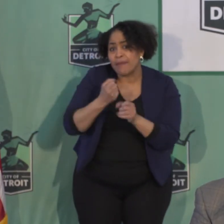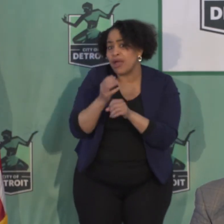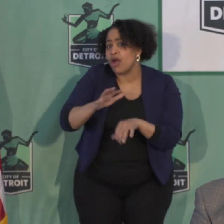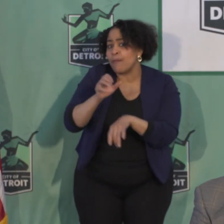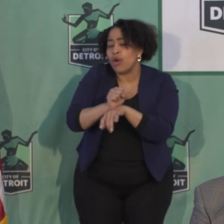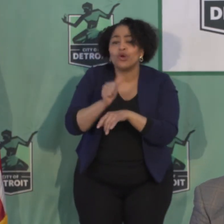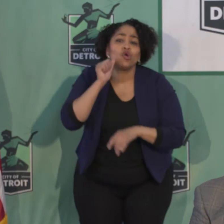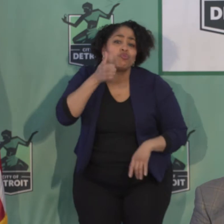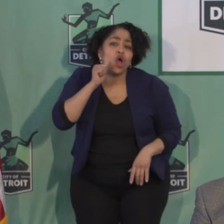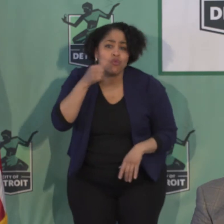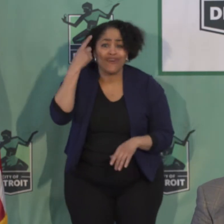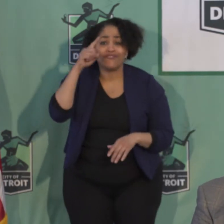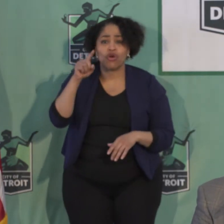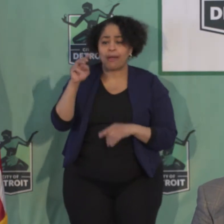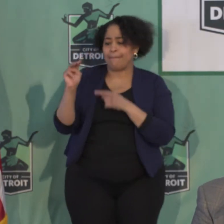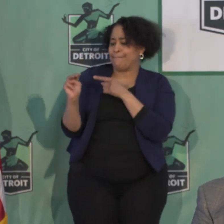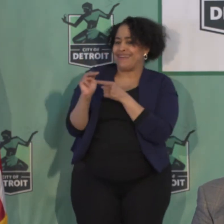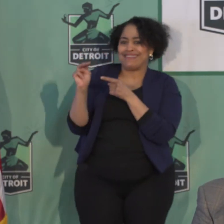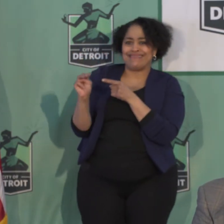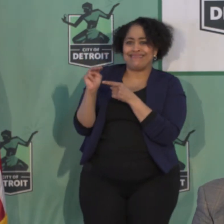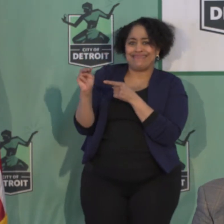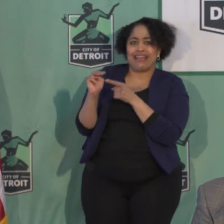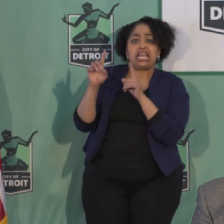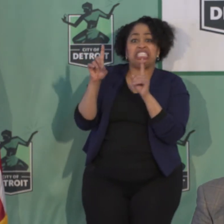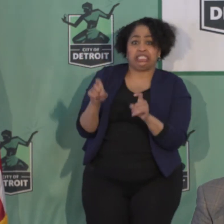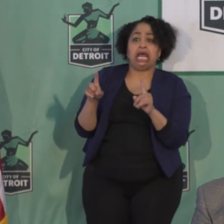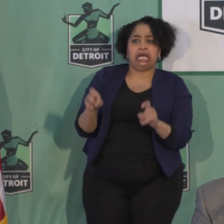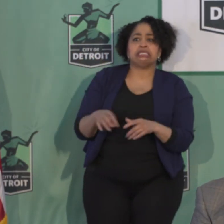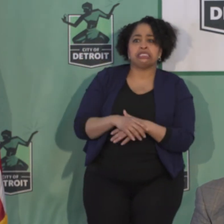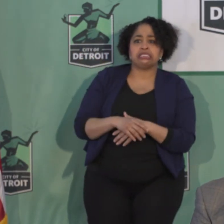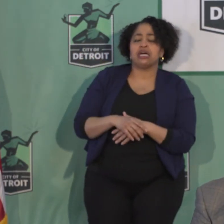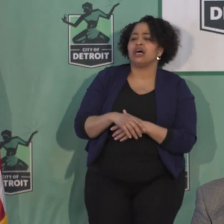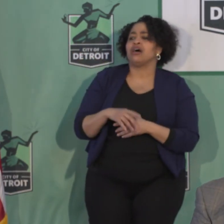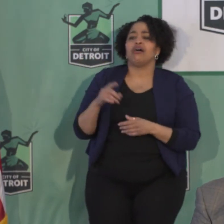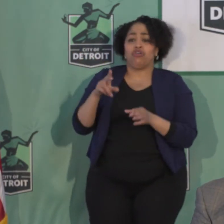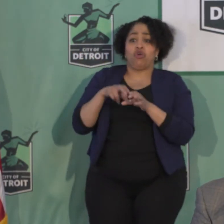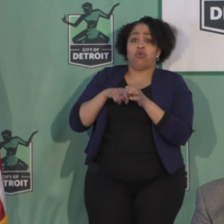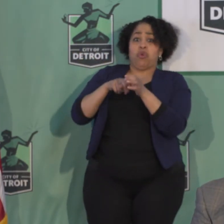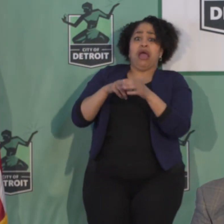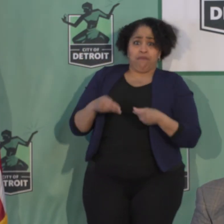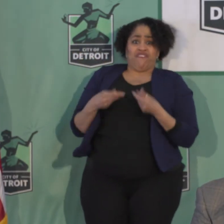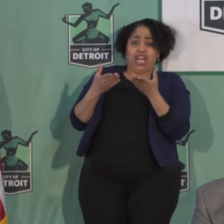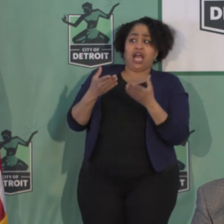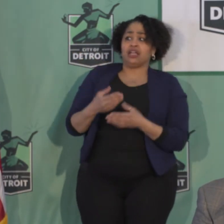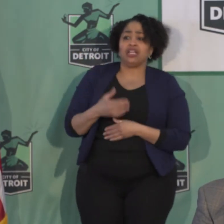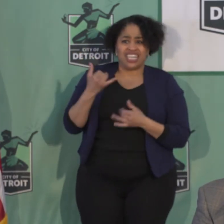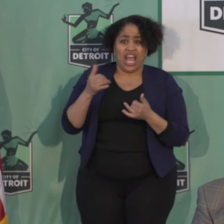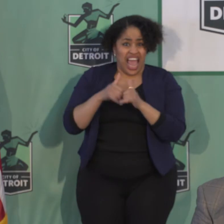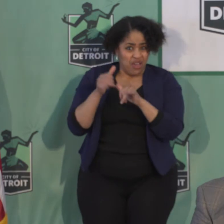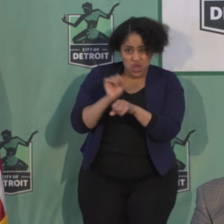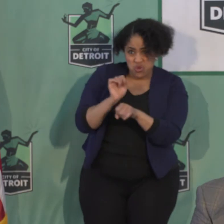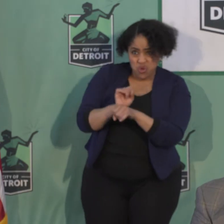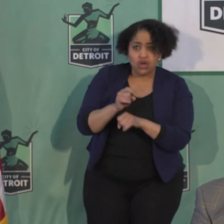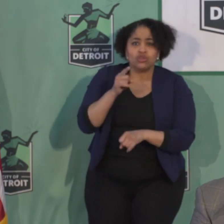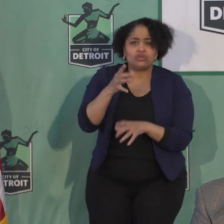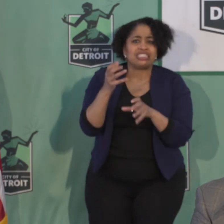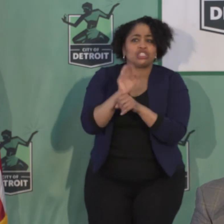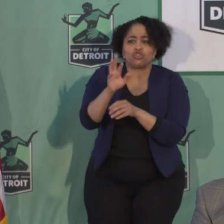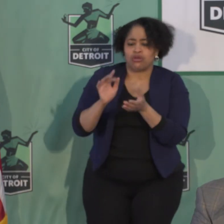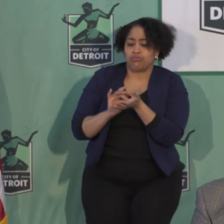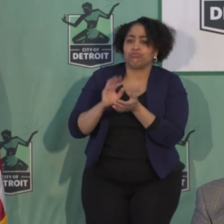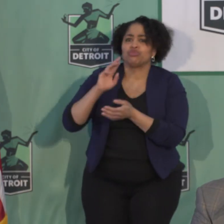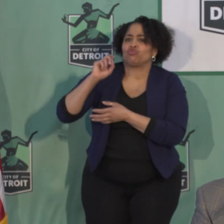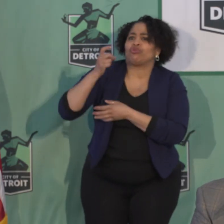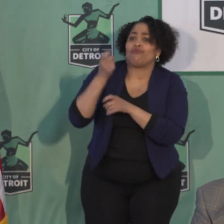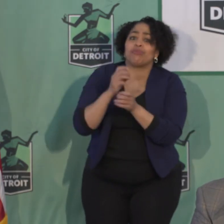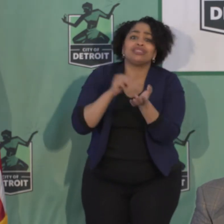tomorrow for a Monday test where the ride will be provided. And so here's how it works. You get your prescription from